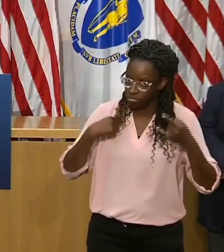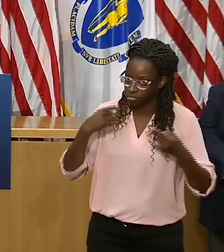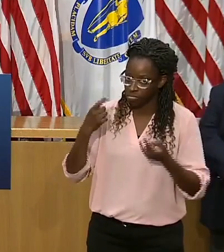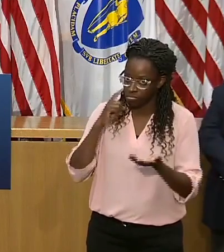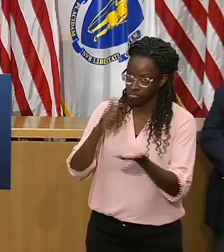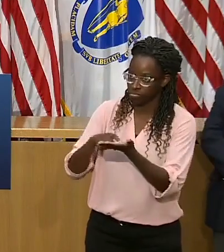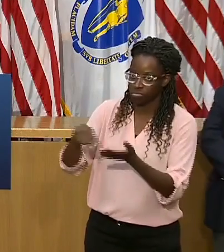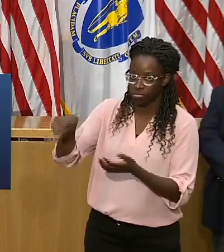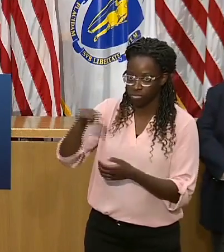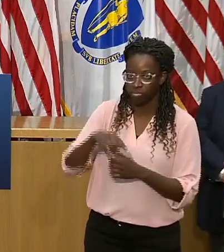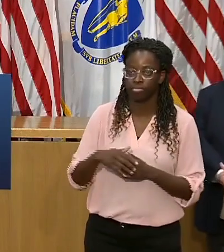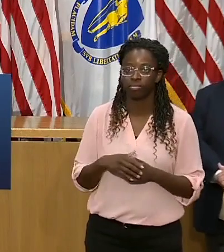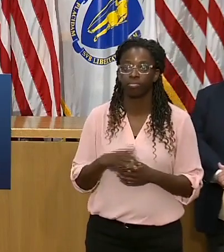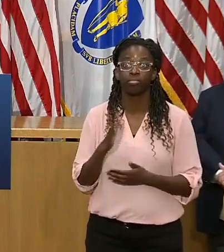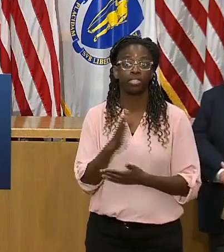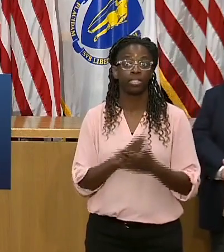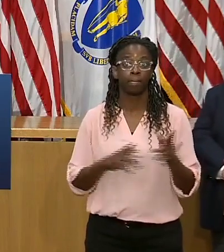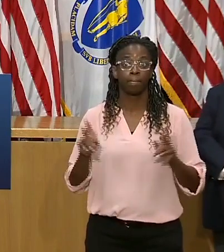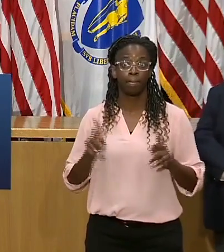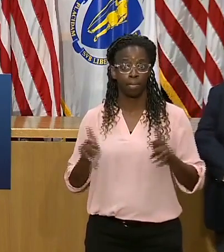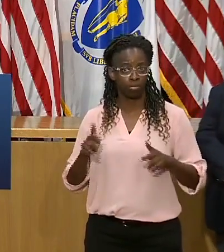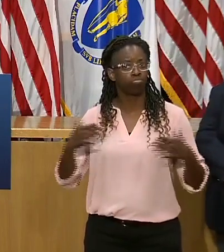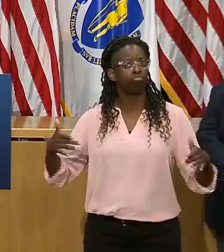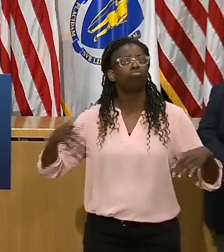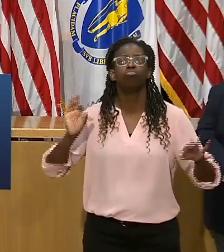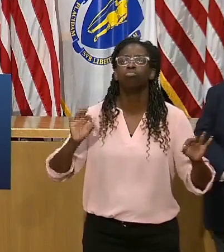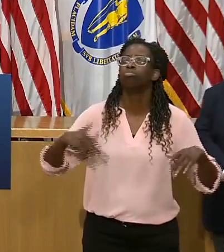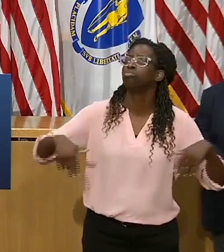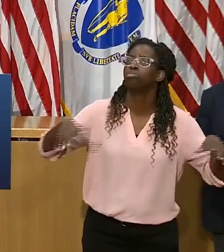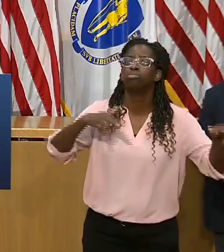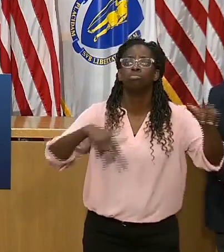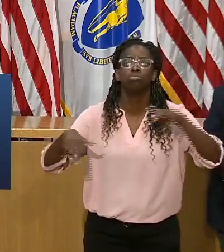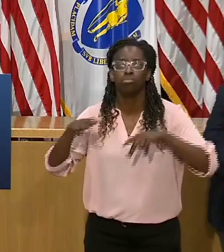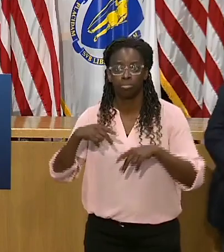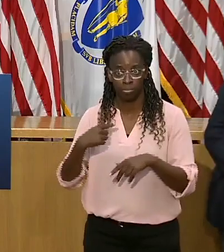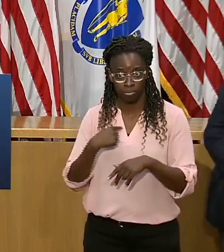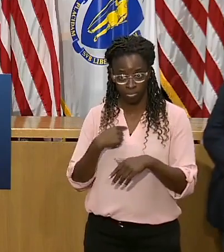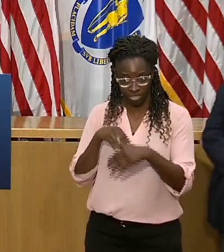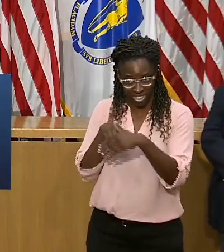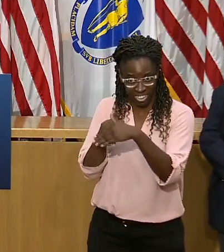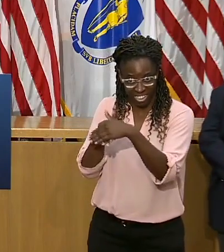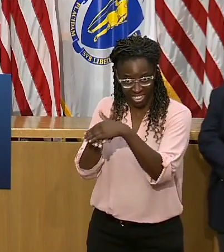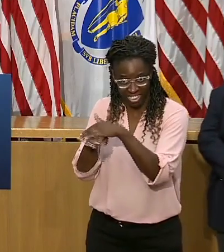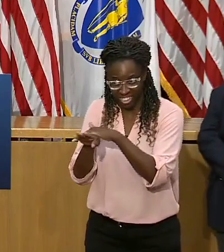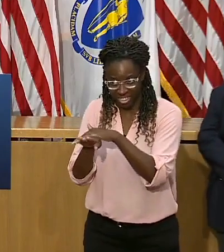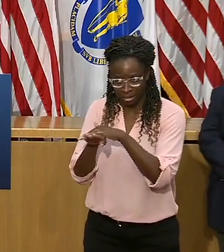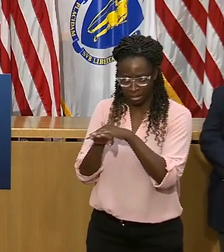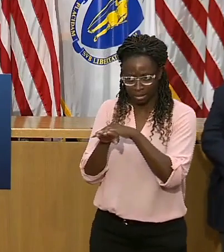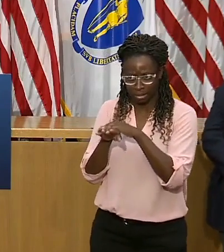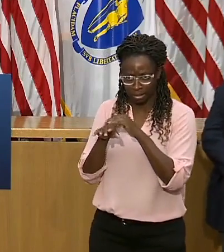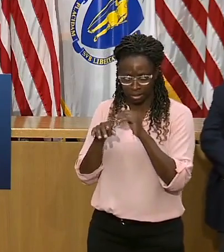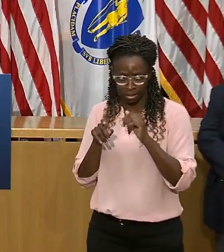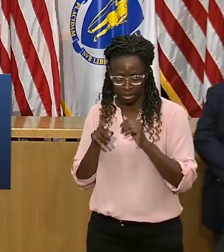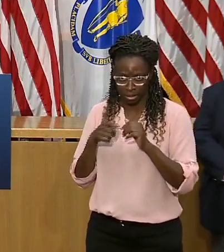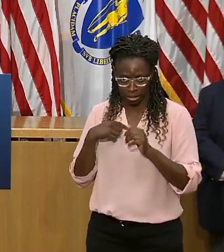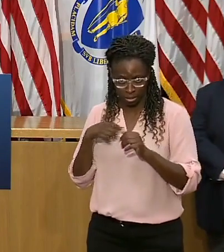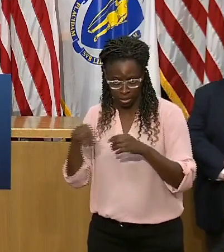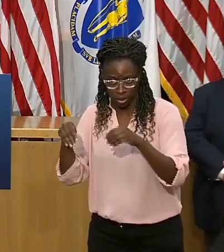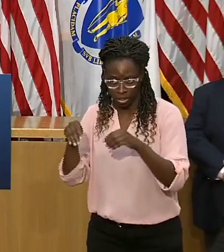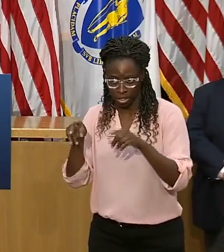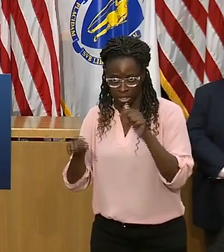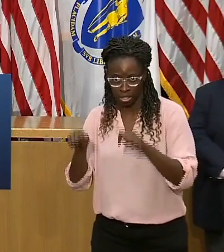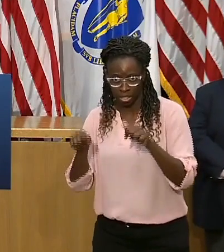a store, a retail establishment, a downtown property of some kind. And that literally is